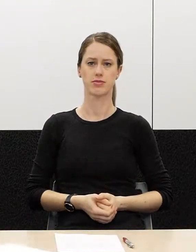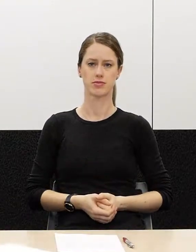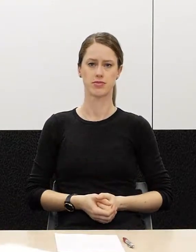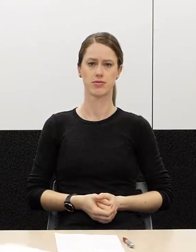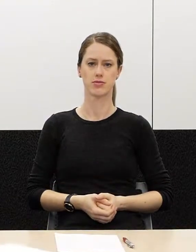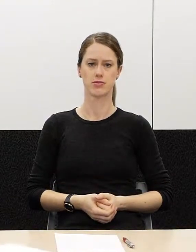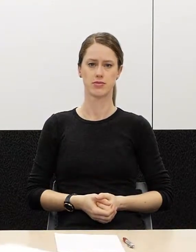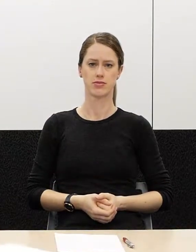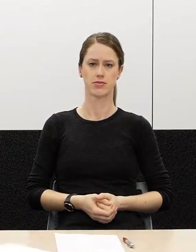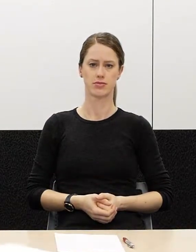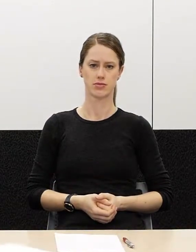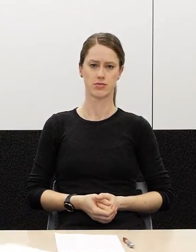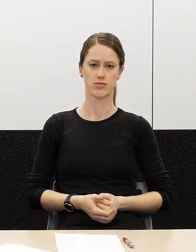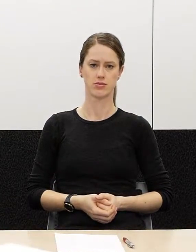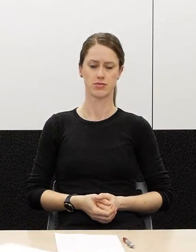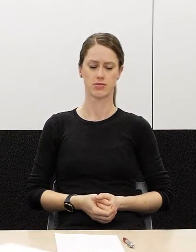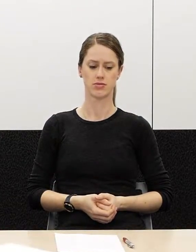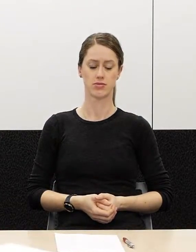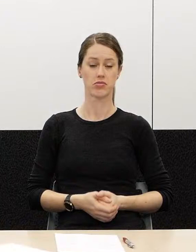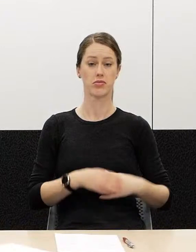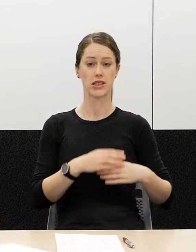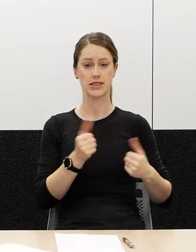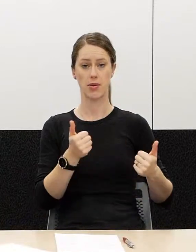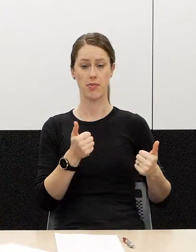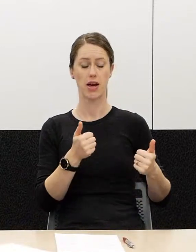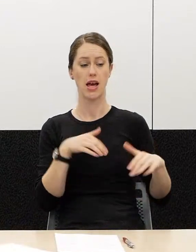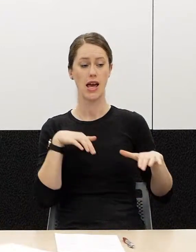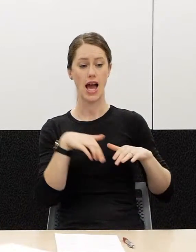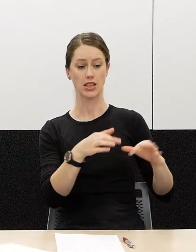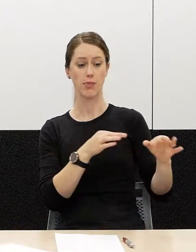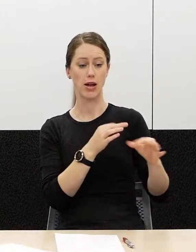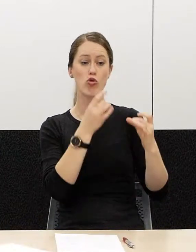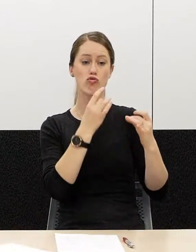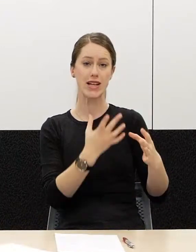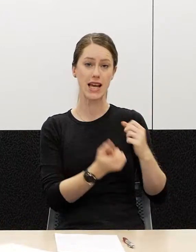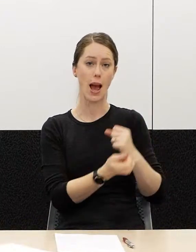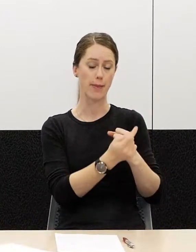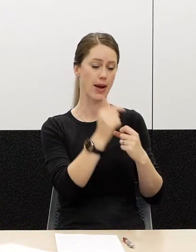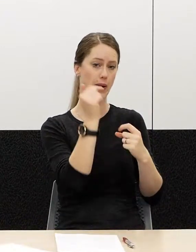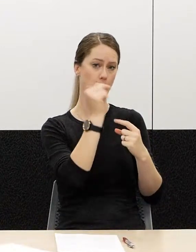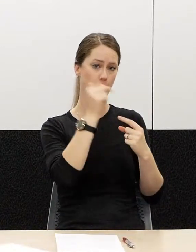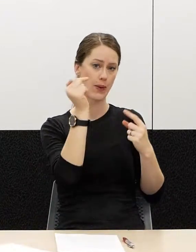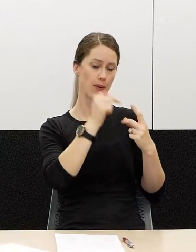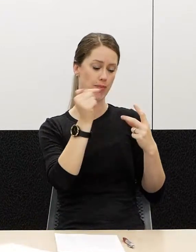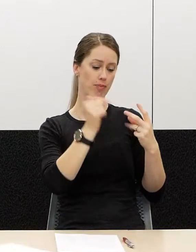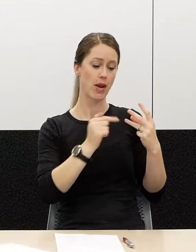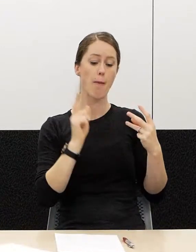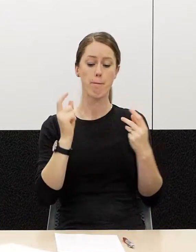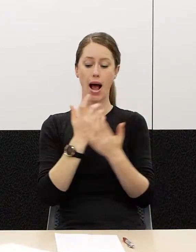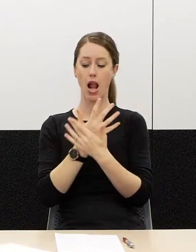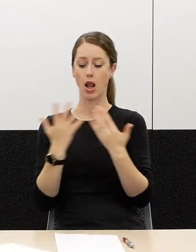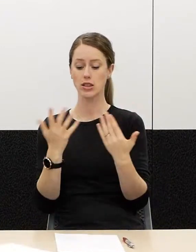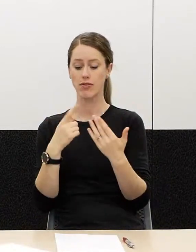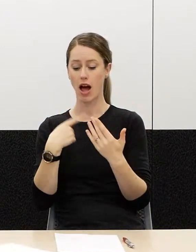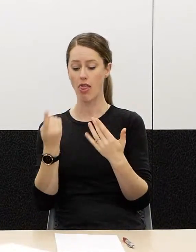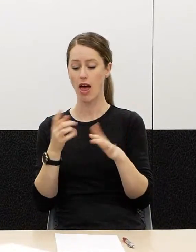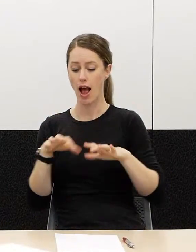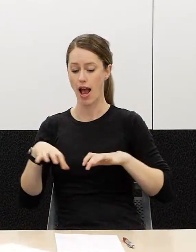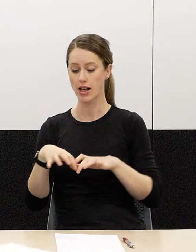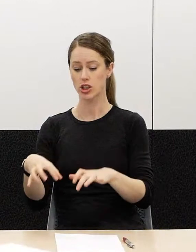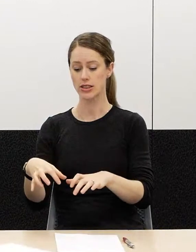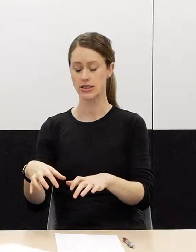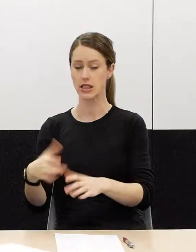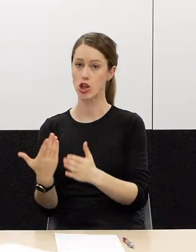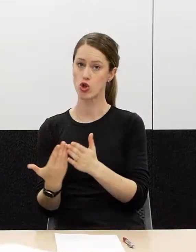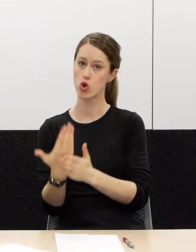about that is there are some actions in the plan which are already underway. So those actions are underway, but there's a lot of other actions in there which